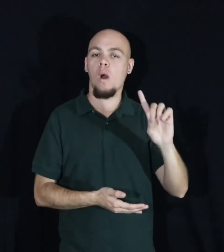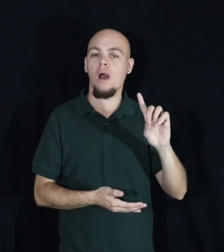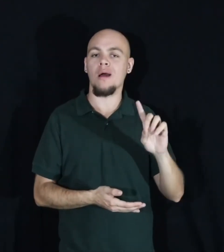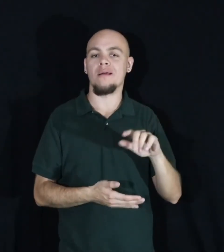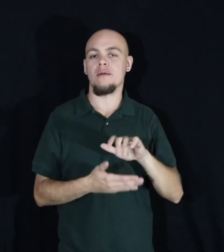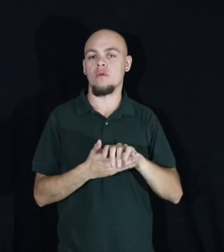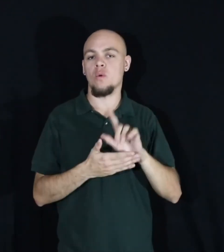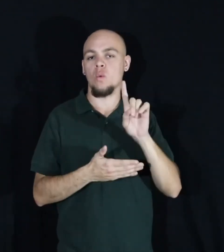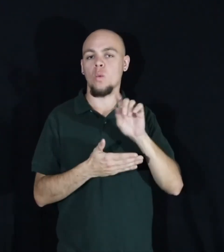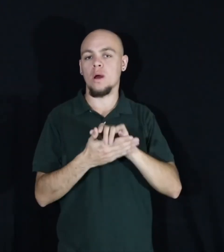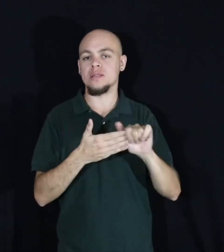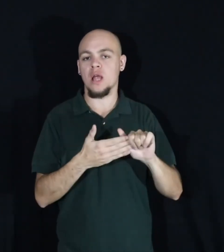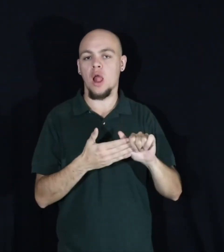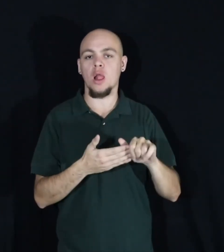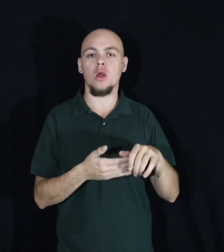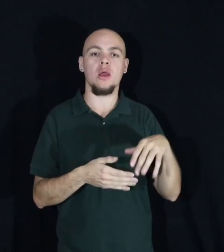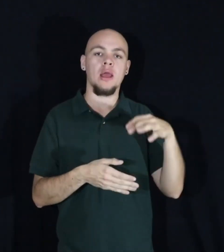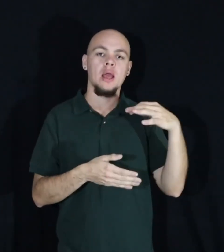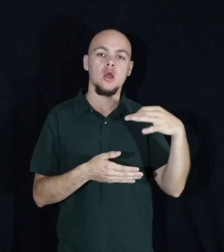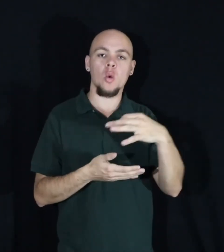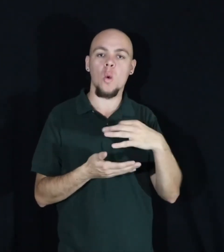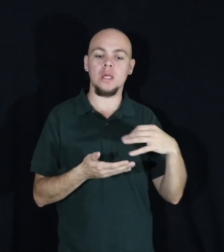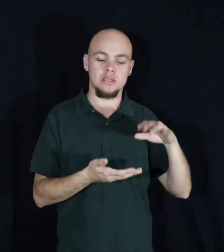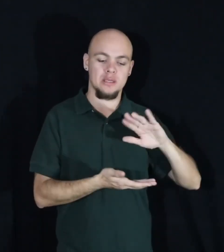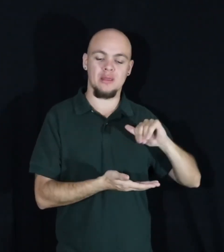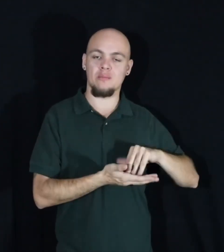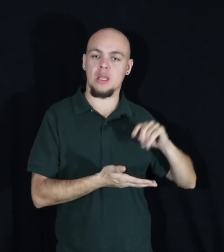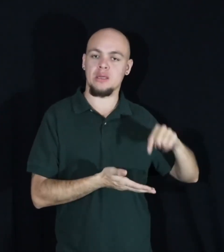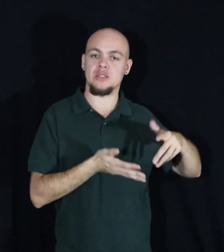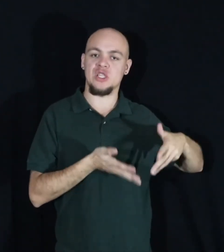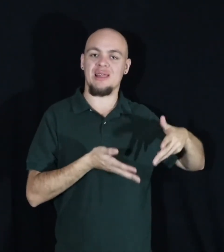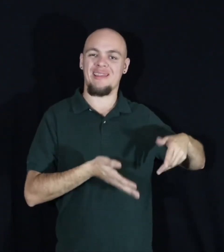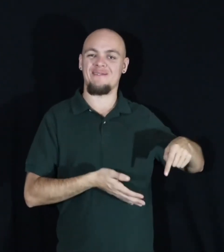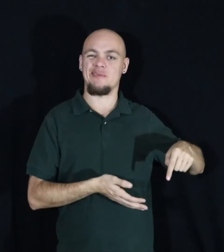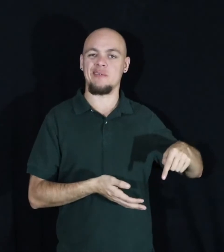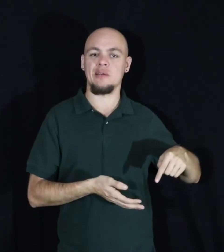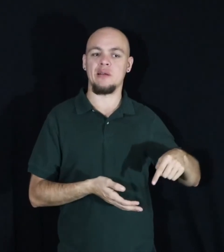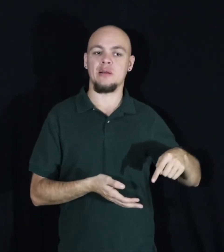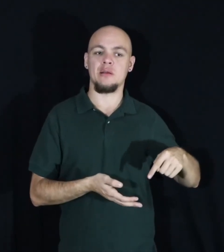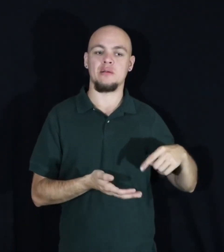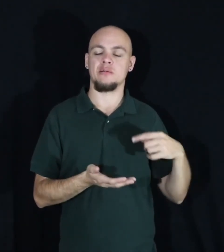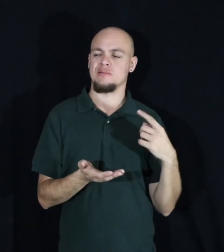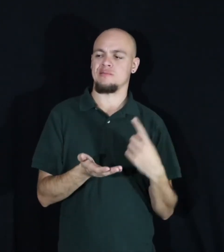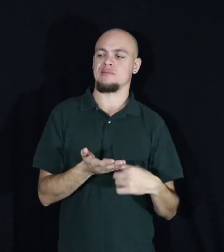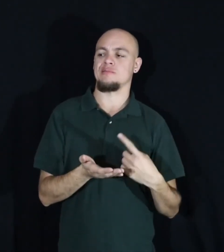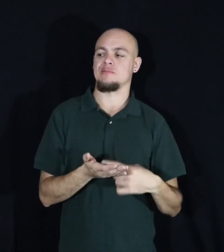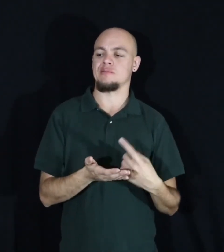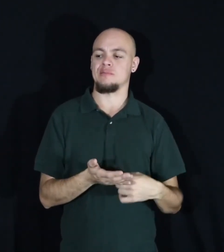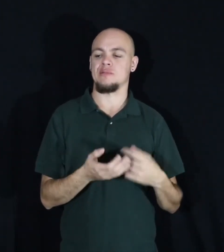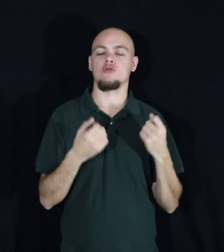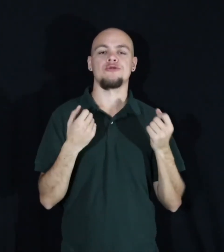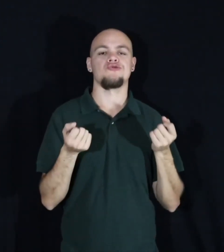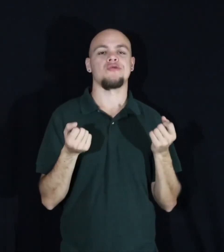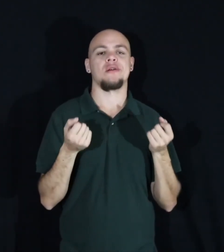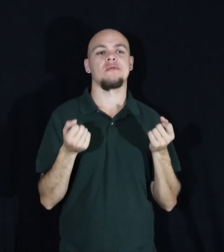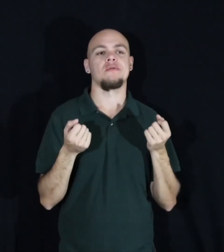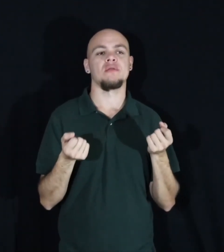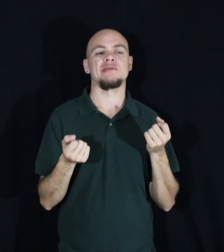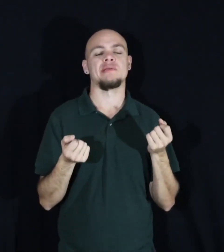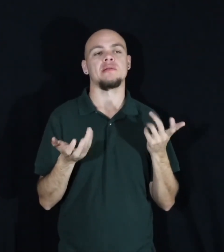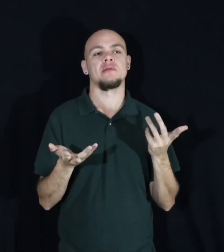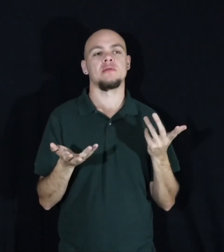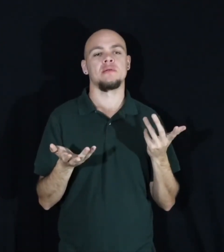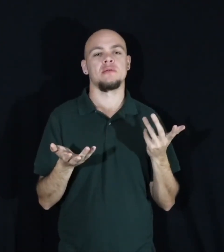like a monkey fist sitting in the center console. And we started to have a discussion. We drive off and we started to have a discussion about